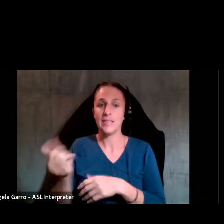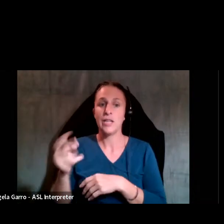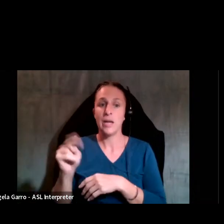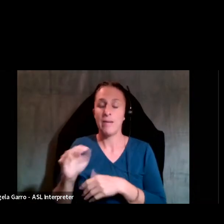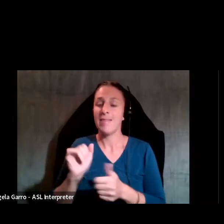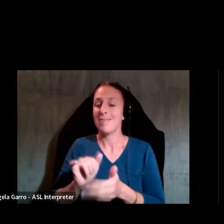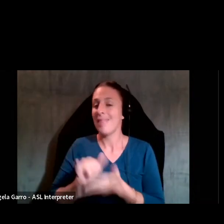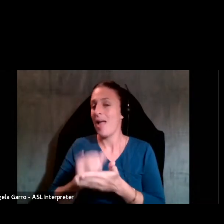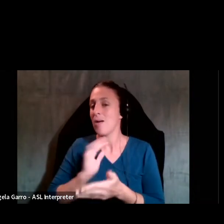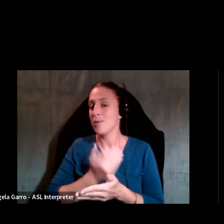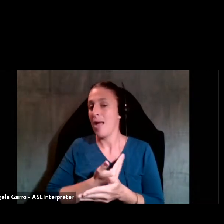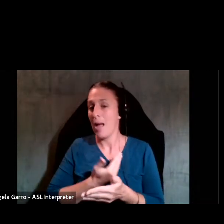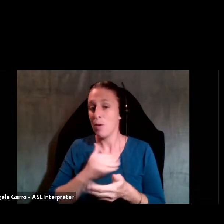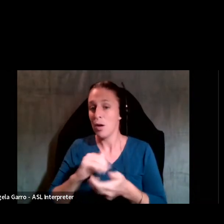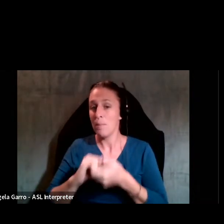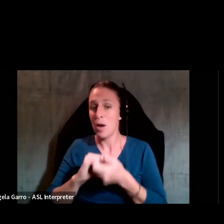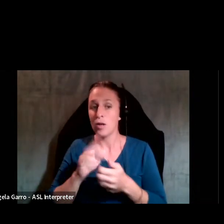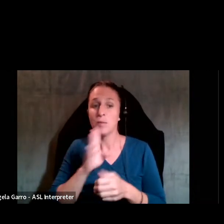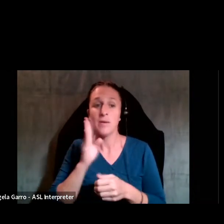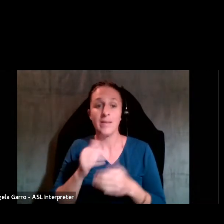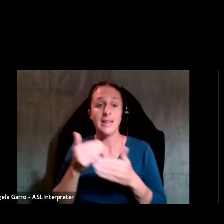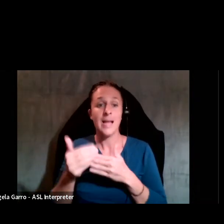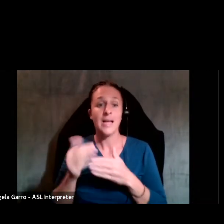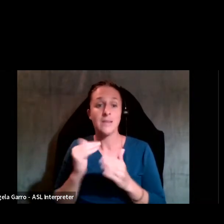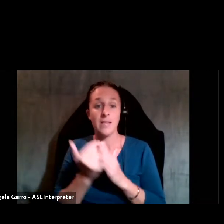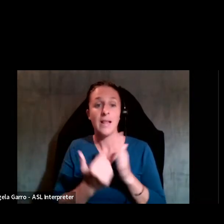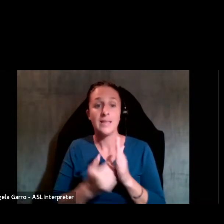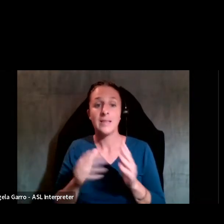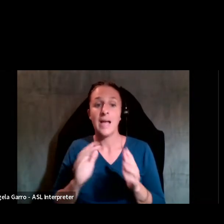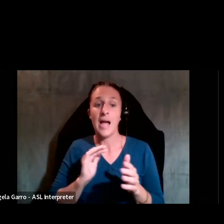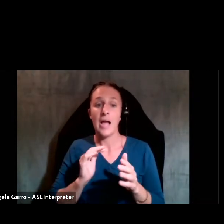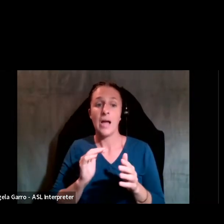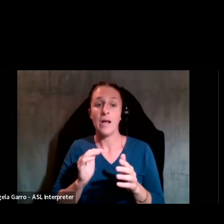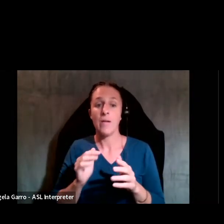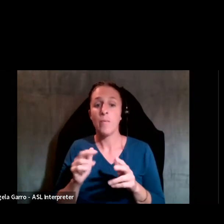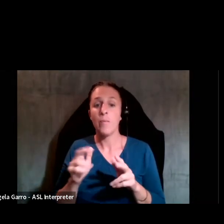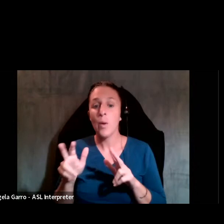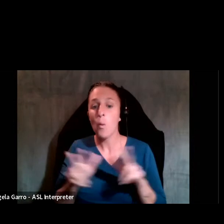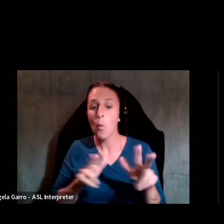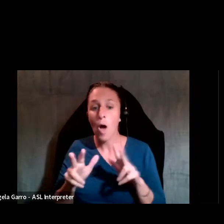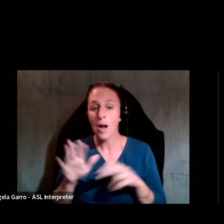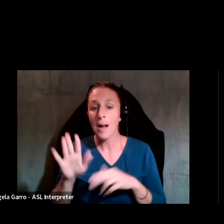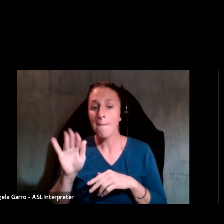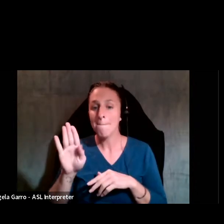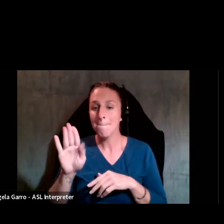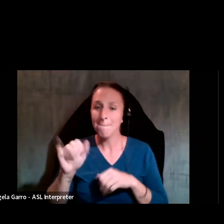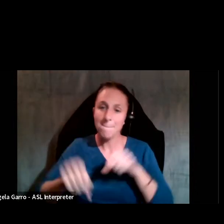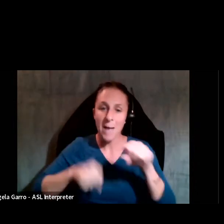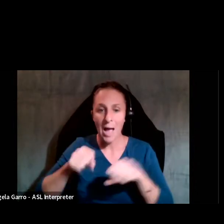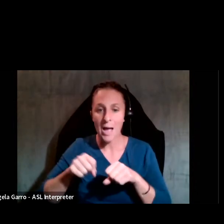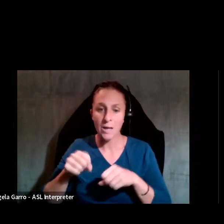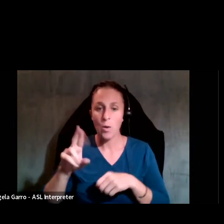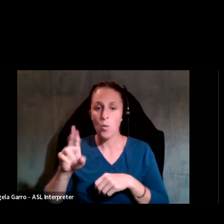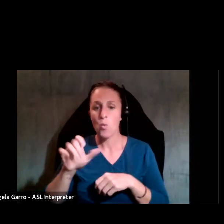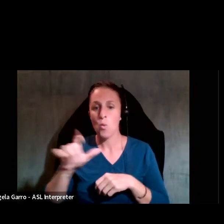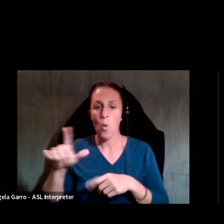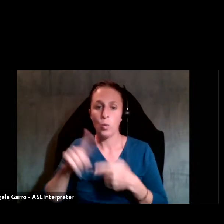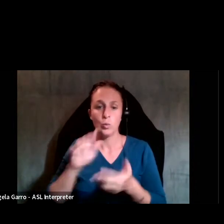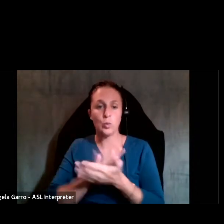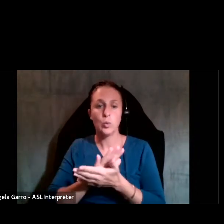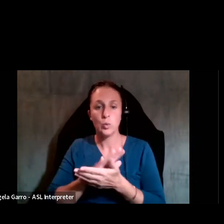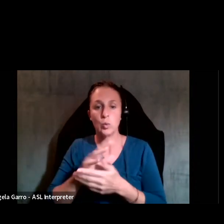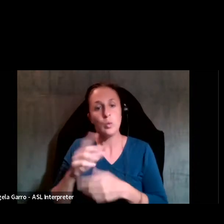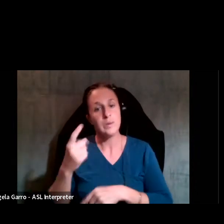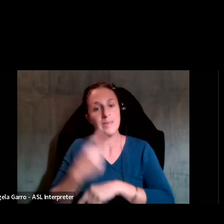breakfast. Next on our list here is we've got the walk, bike, roll to school day. It's October 4th, and our educators and students, we're